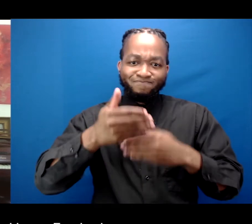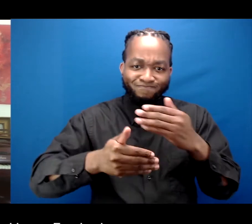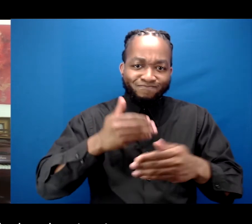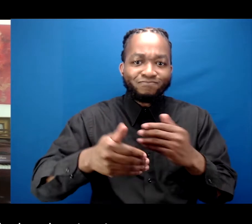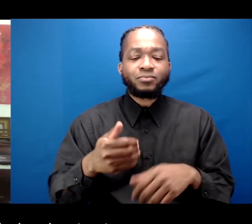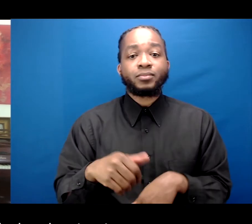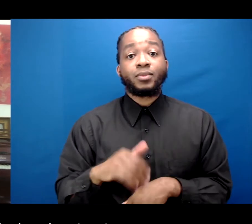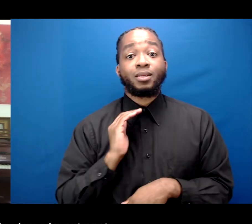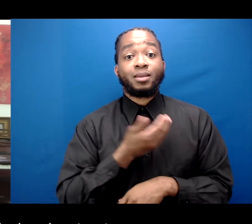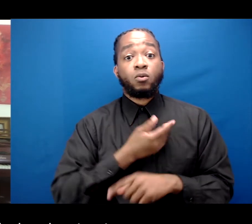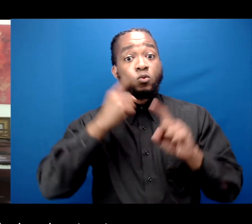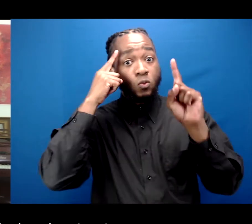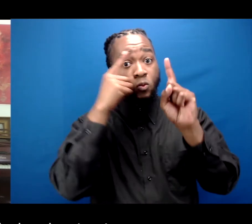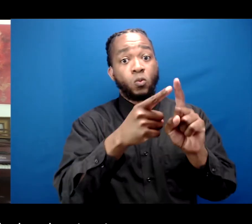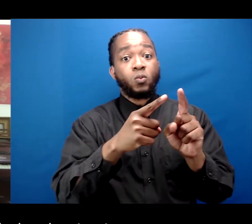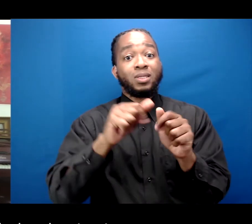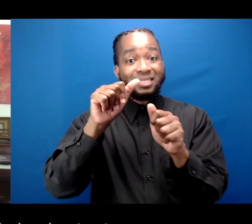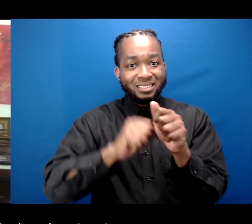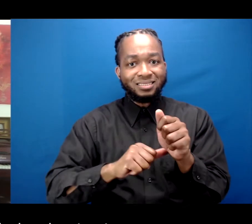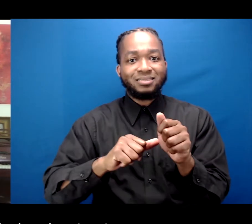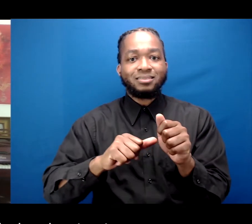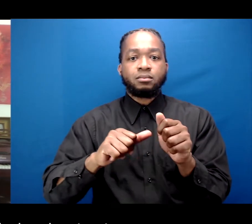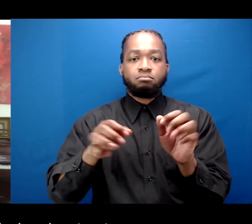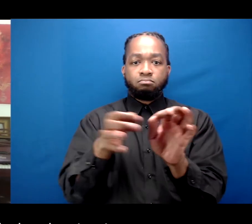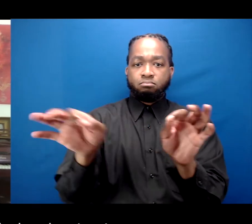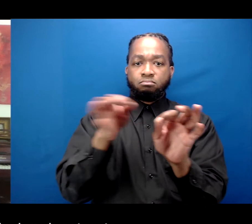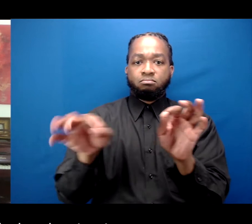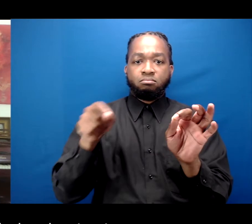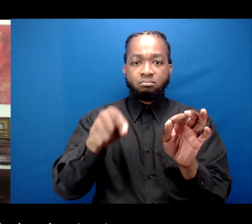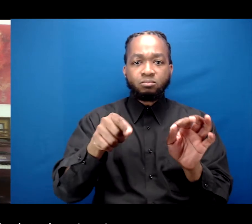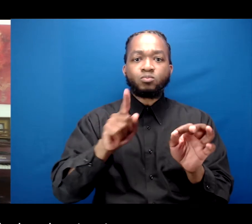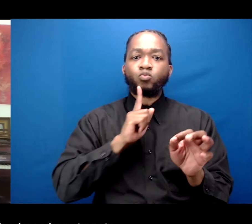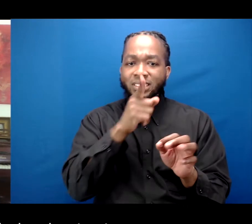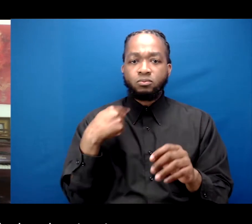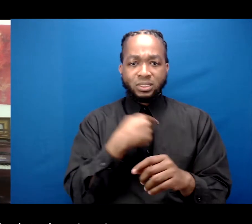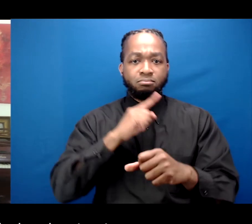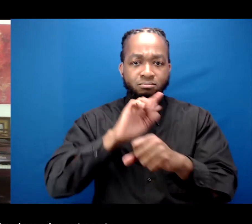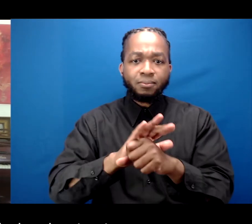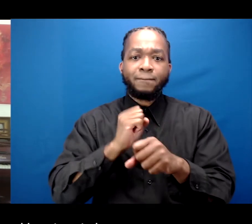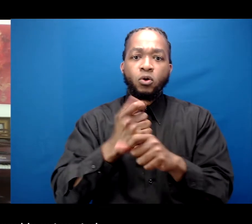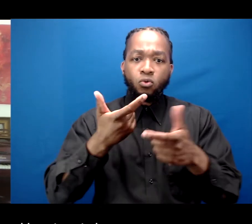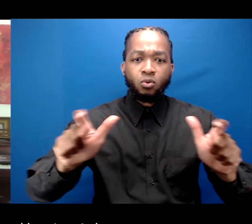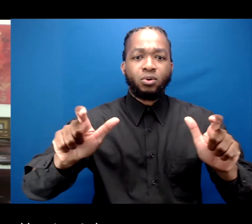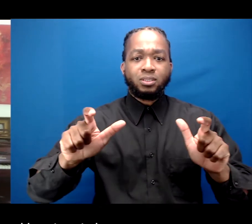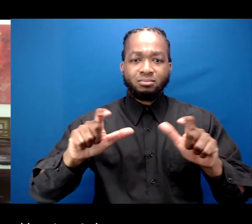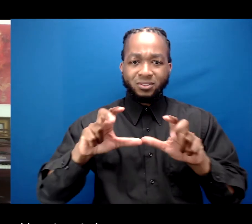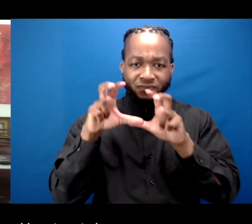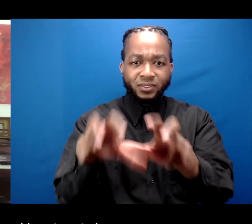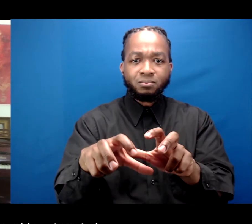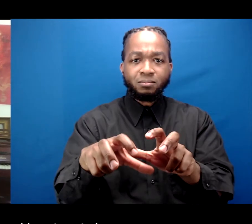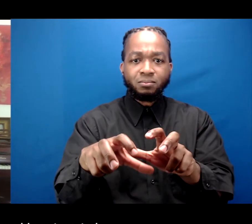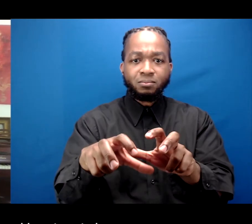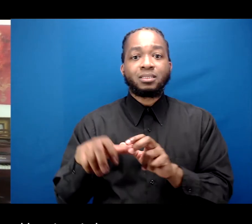them. So we committed to making large investments in and leveraging artificial intelligence or AI